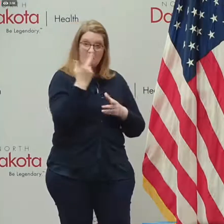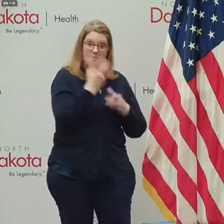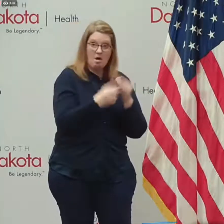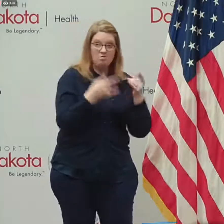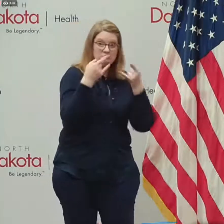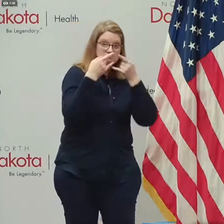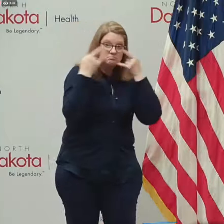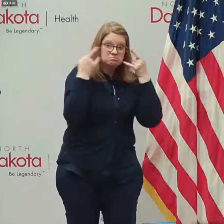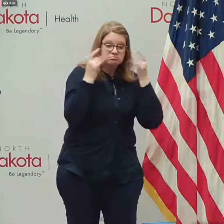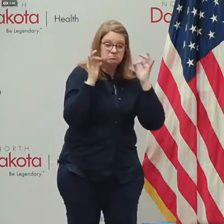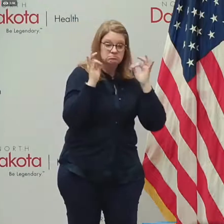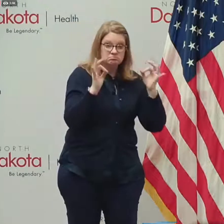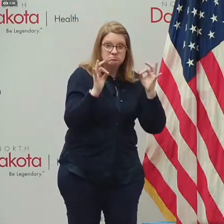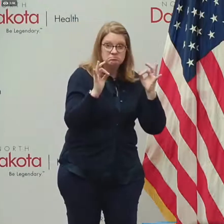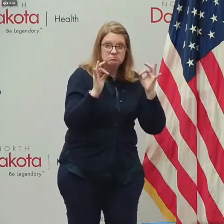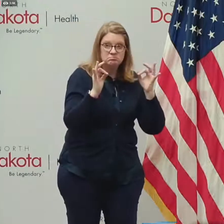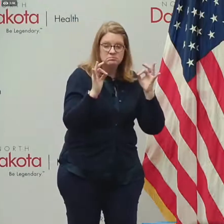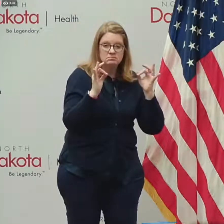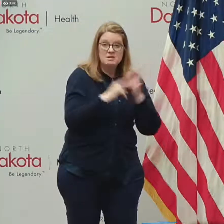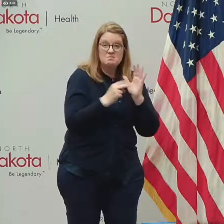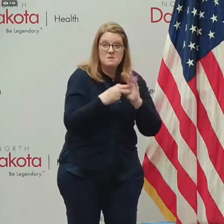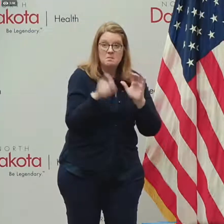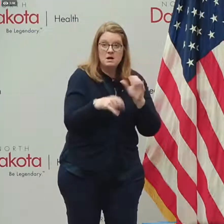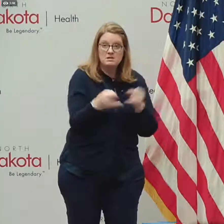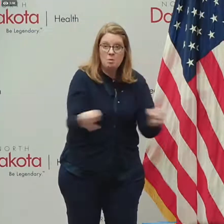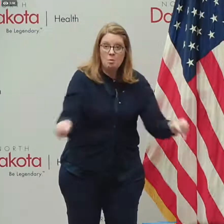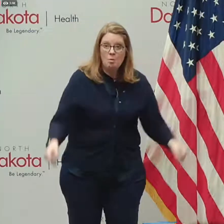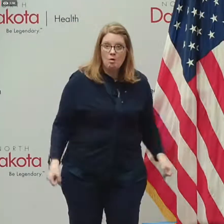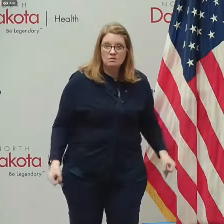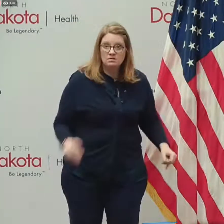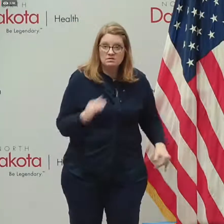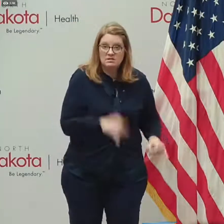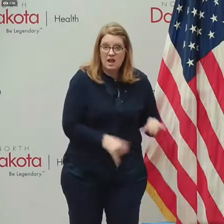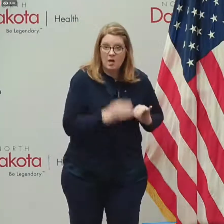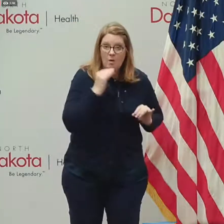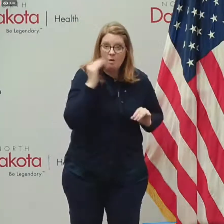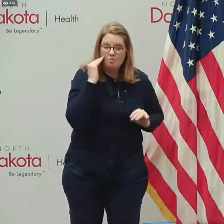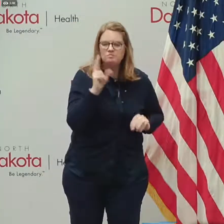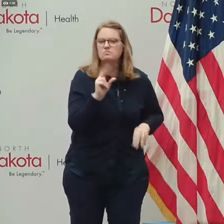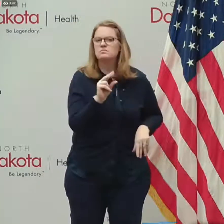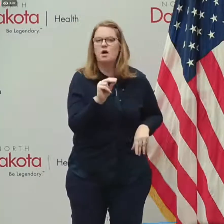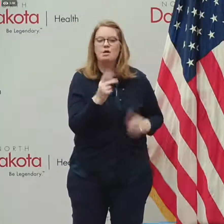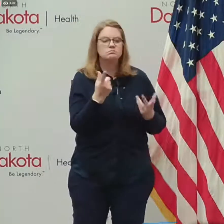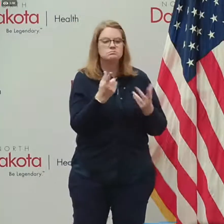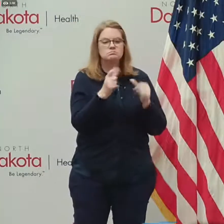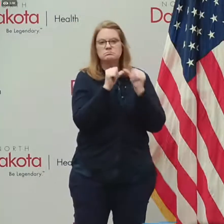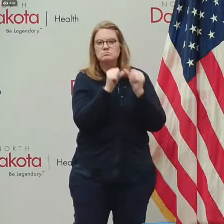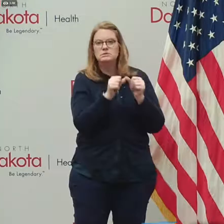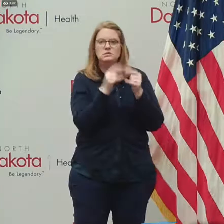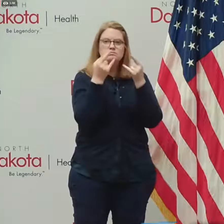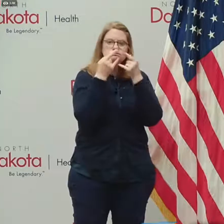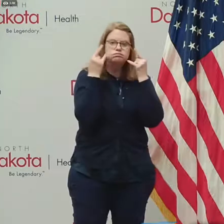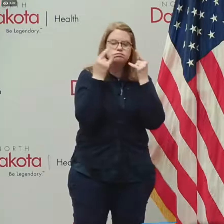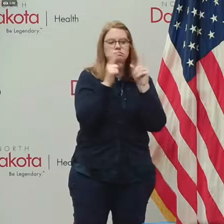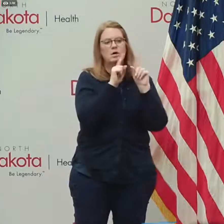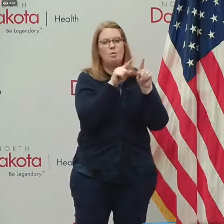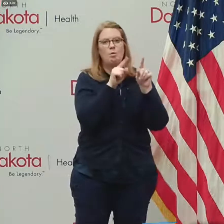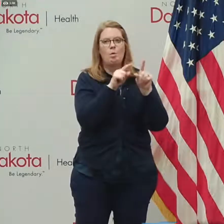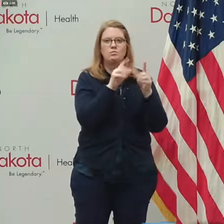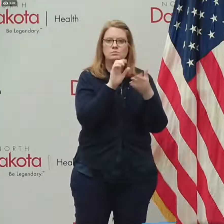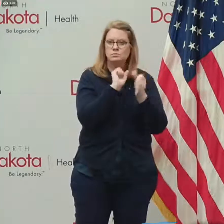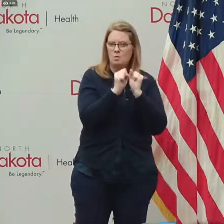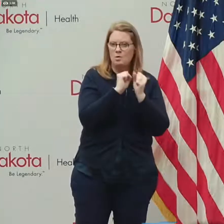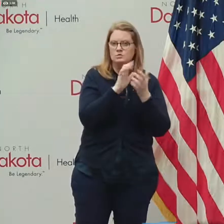masks, then do not have to quarantine. They can continue to wear their mask properly and attend their sports and school,